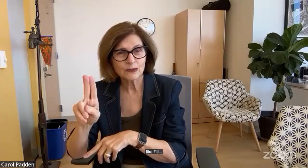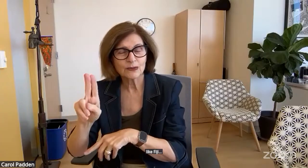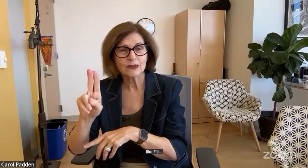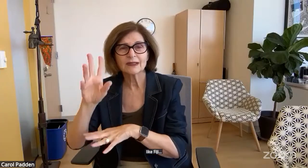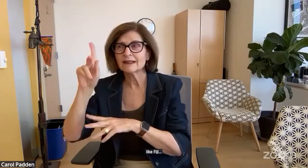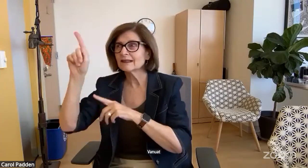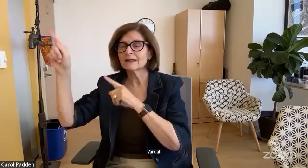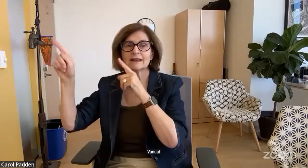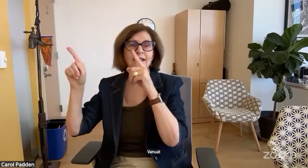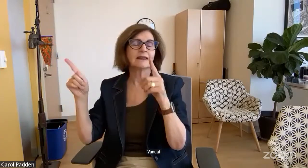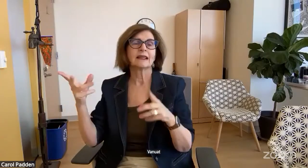Vanuatu,